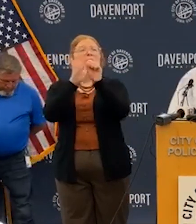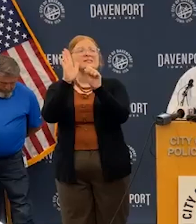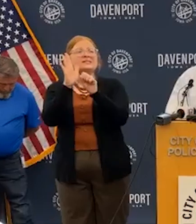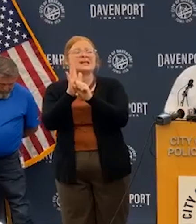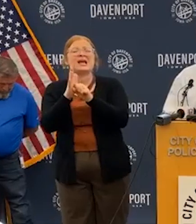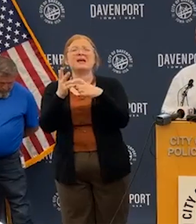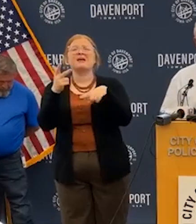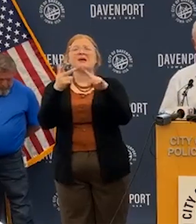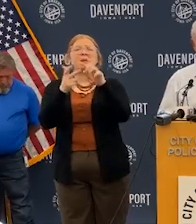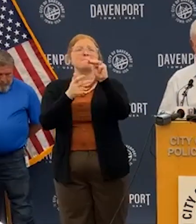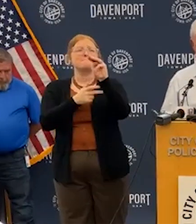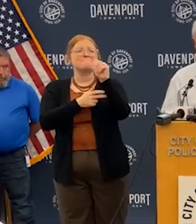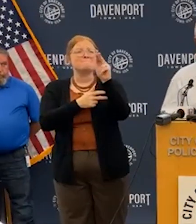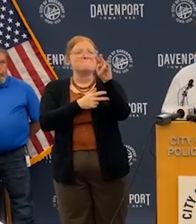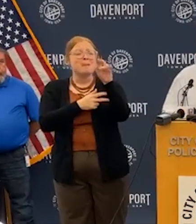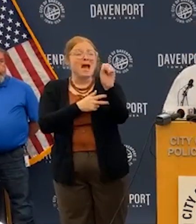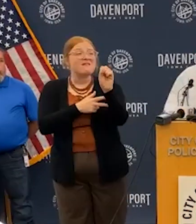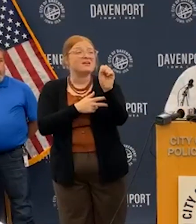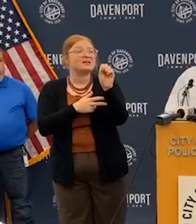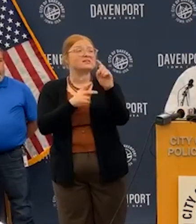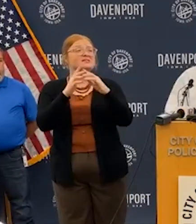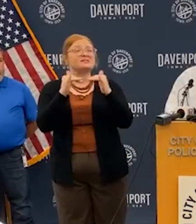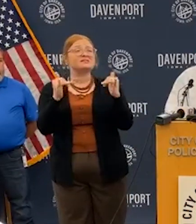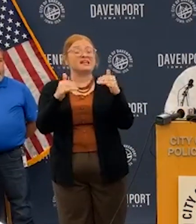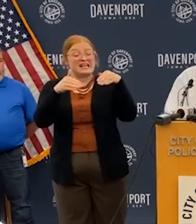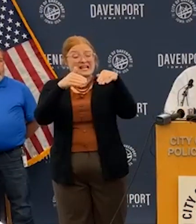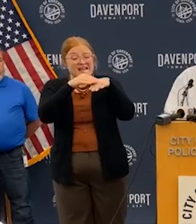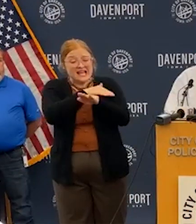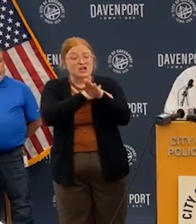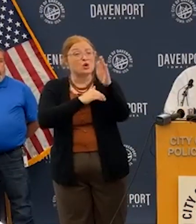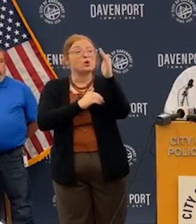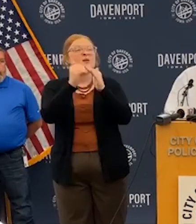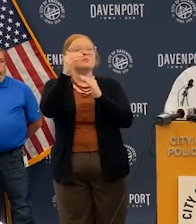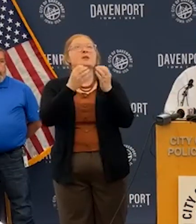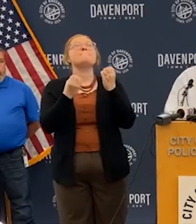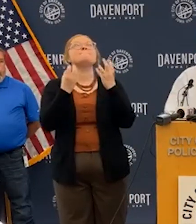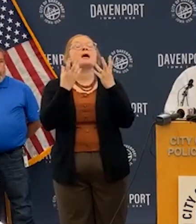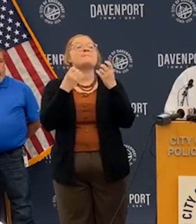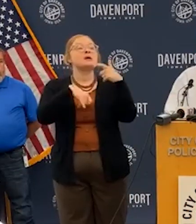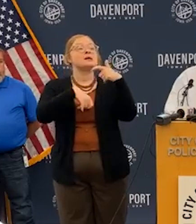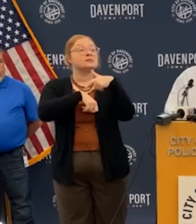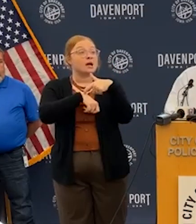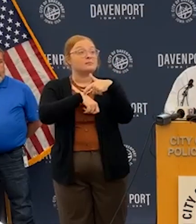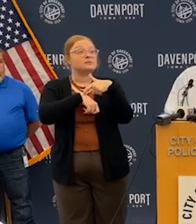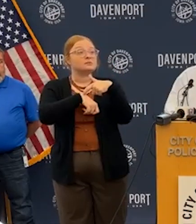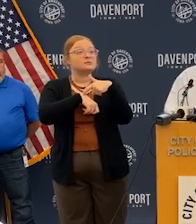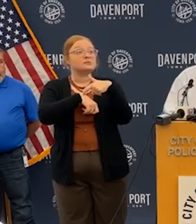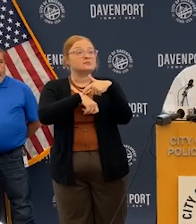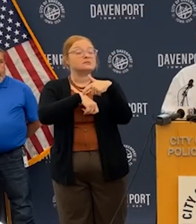in that building numerous times. We have had infrared